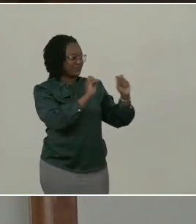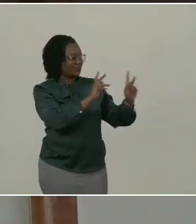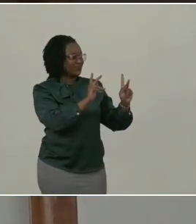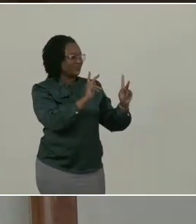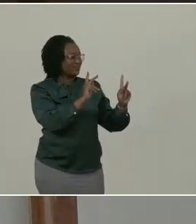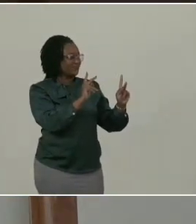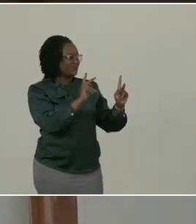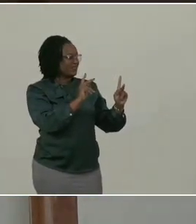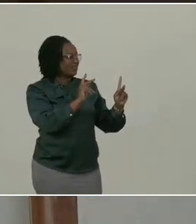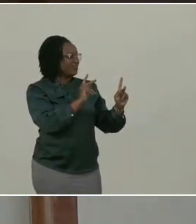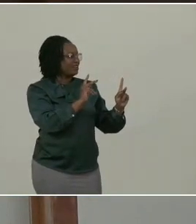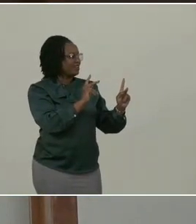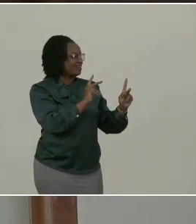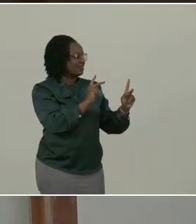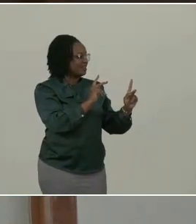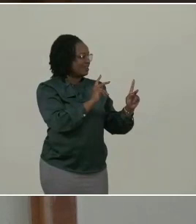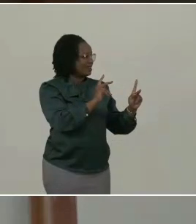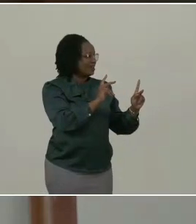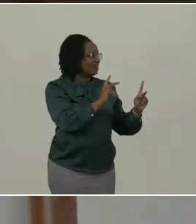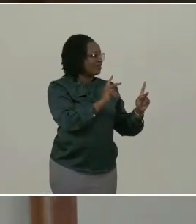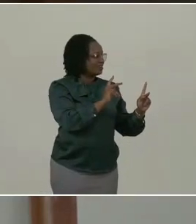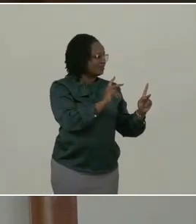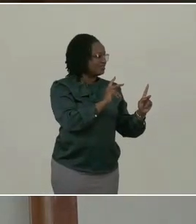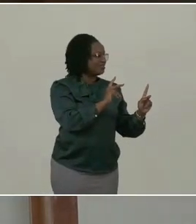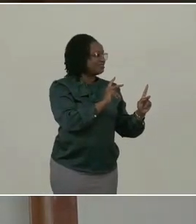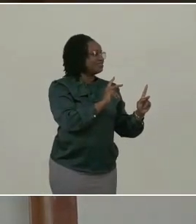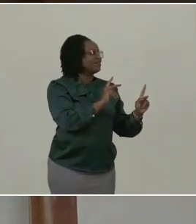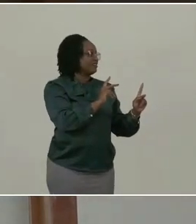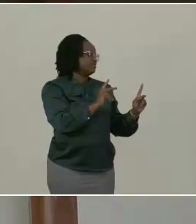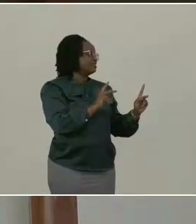let me say this. You are not limited.